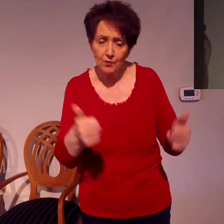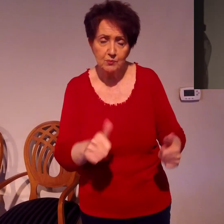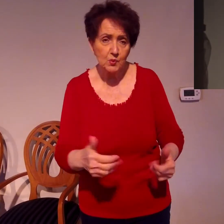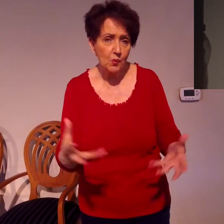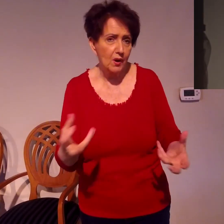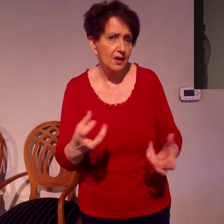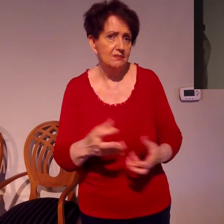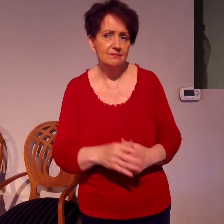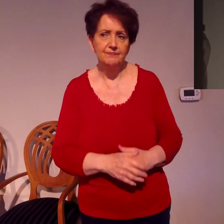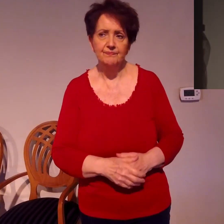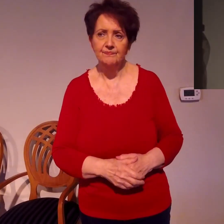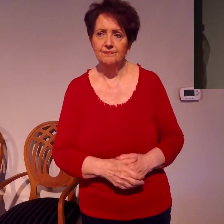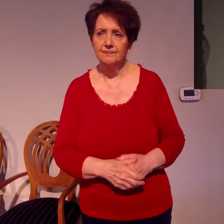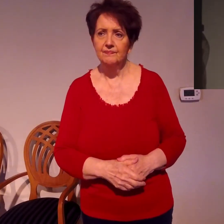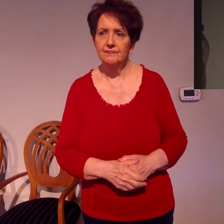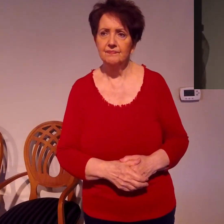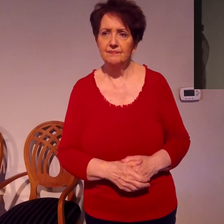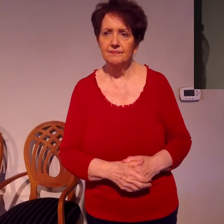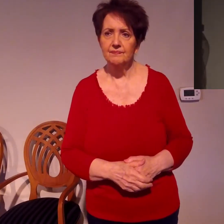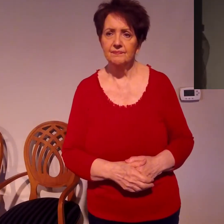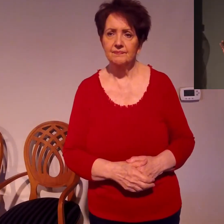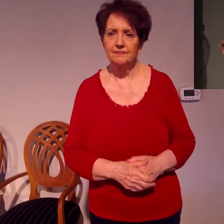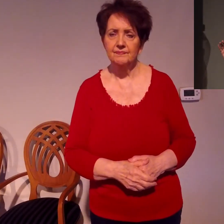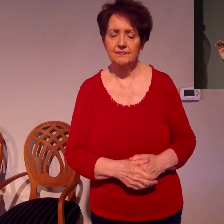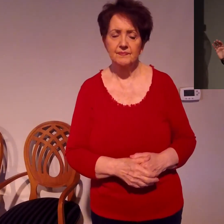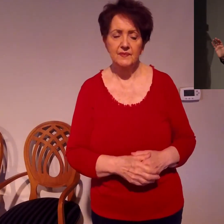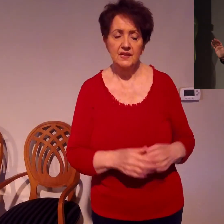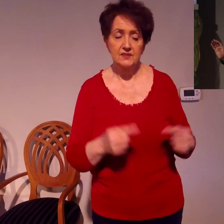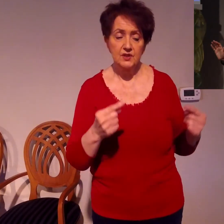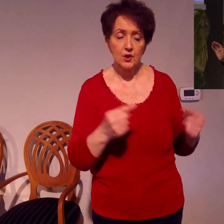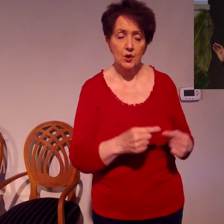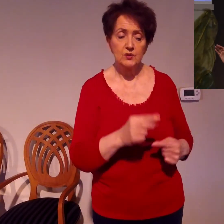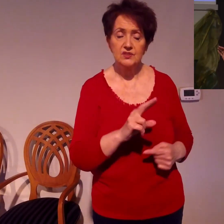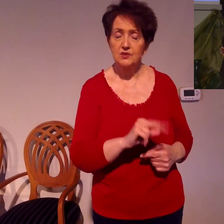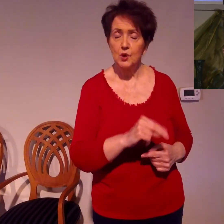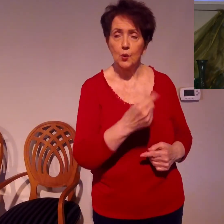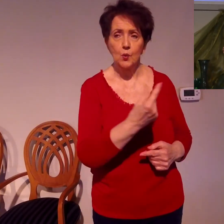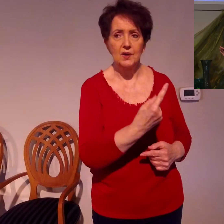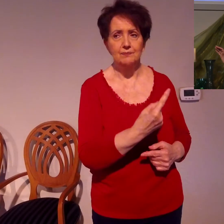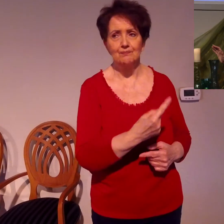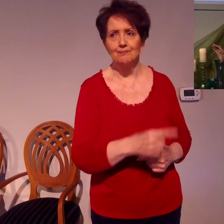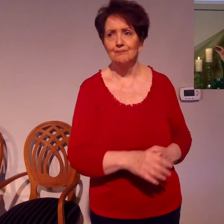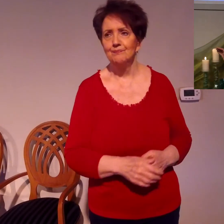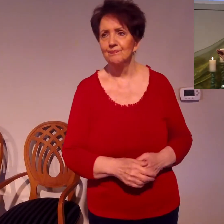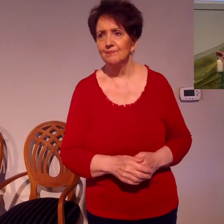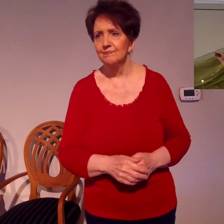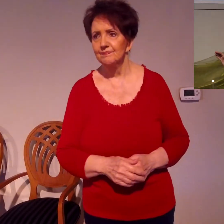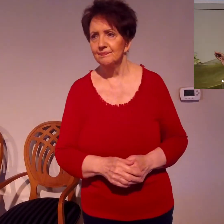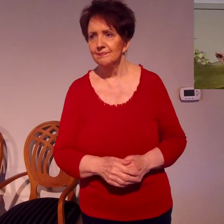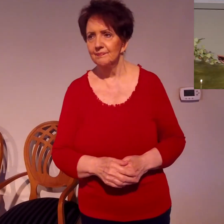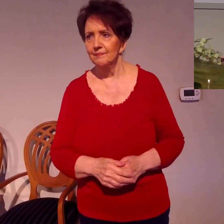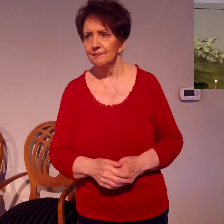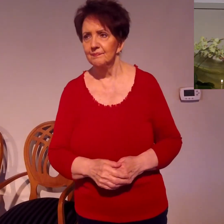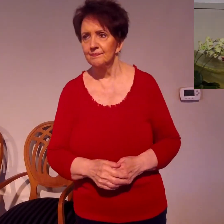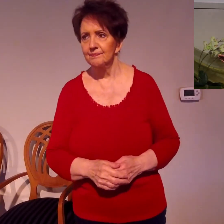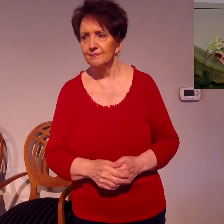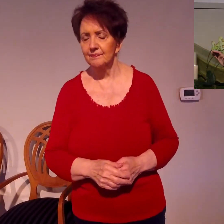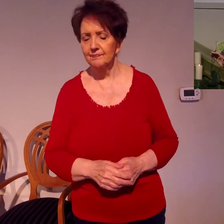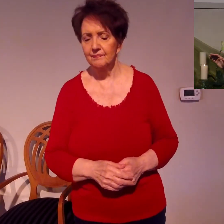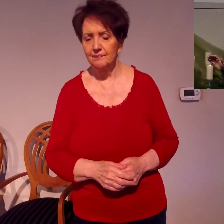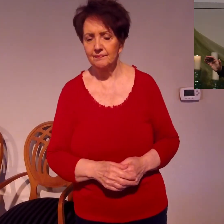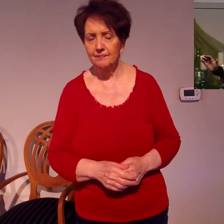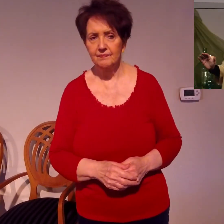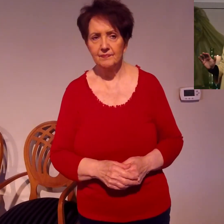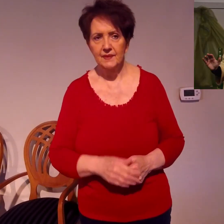want, as long as it does not harm anyone or anything. So